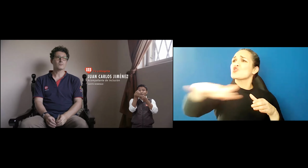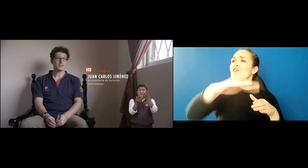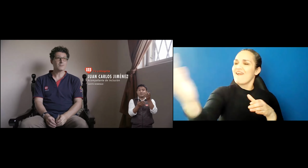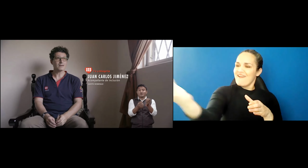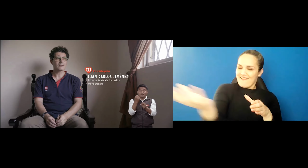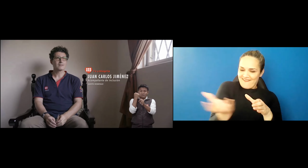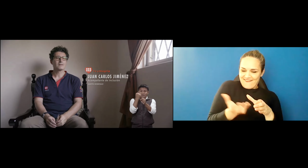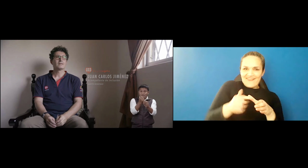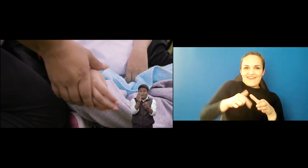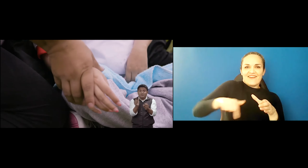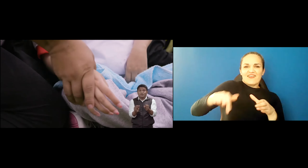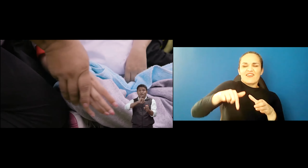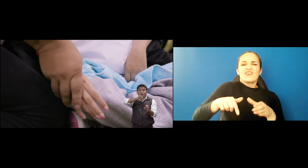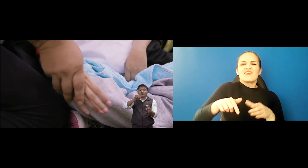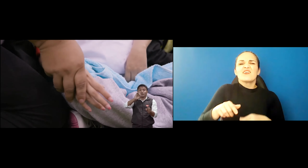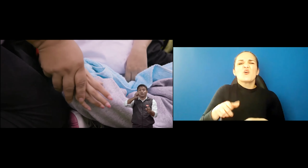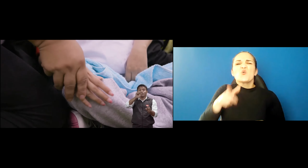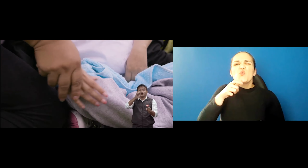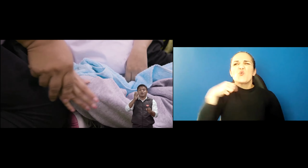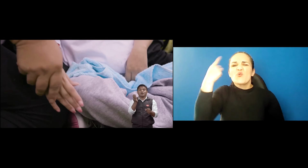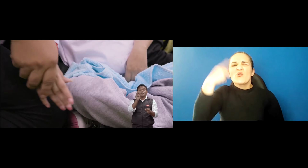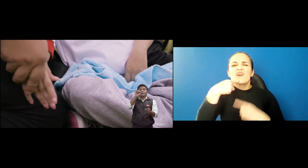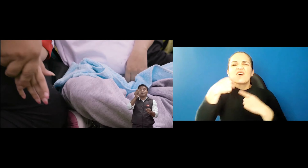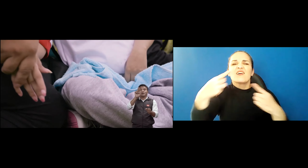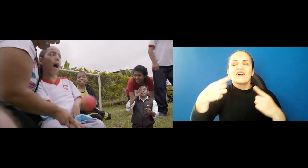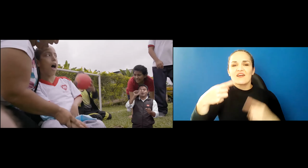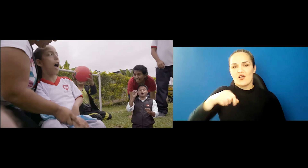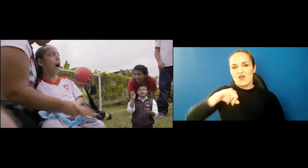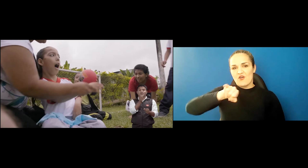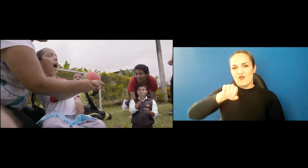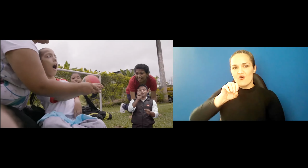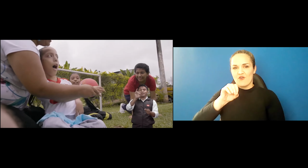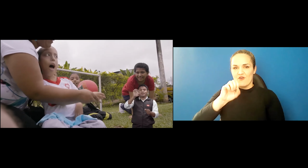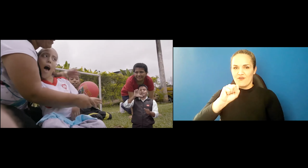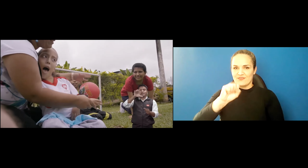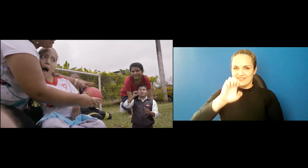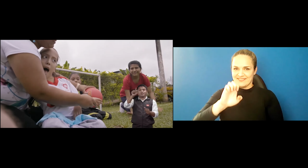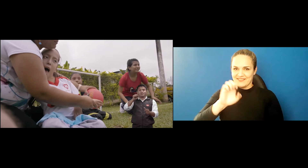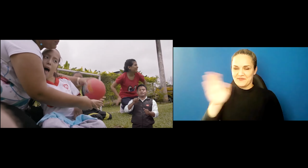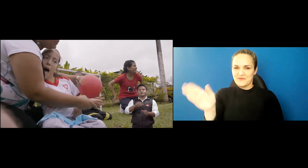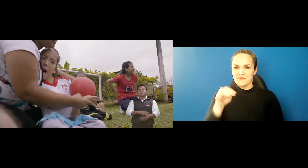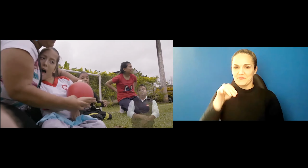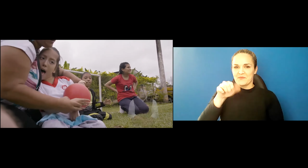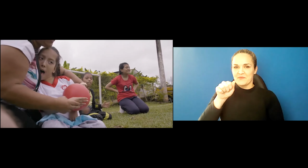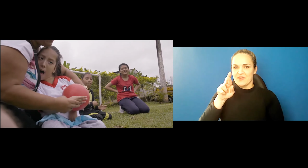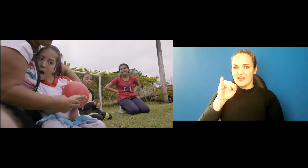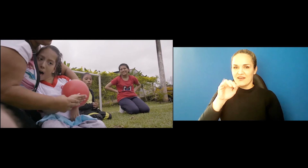where the asphalt ends, where the roads come to an end.